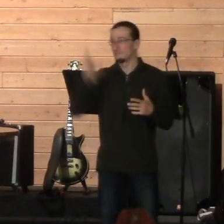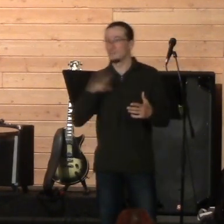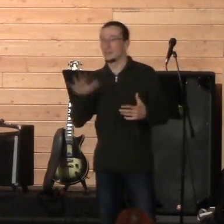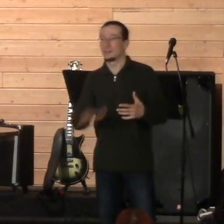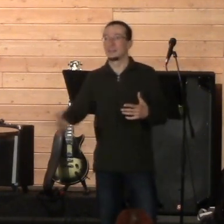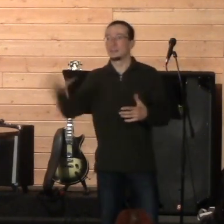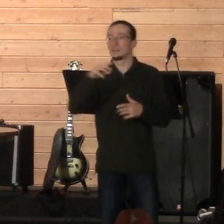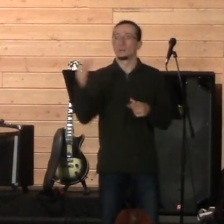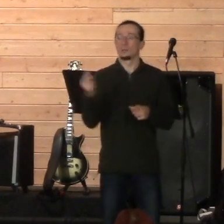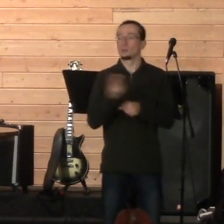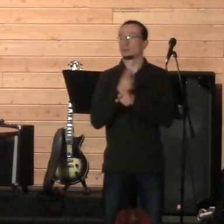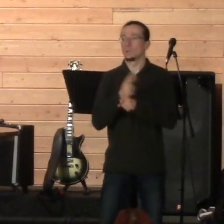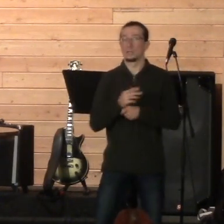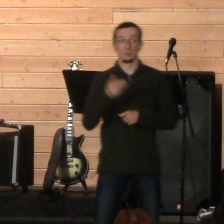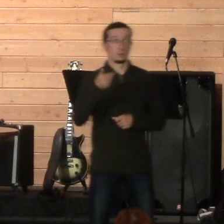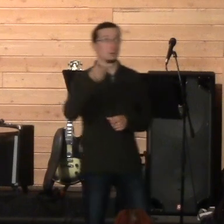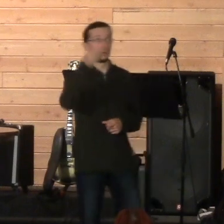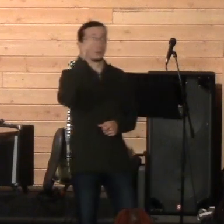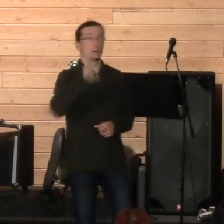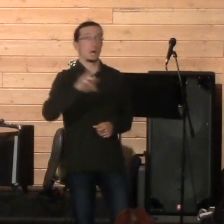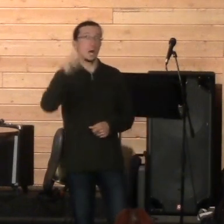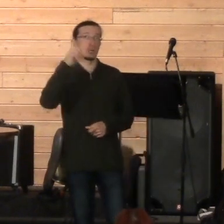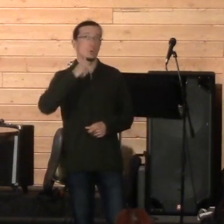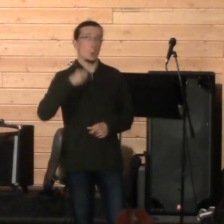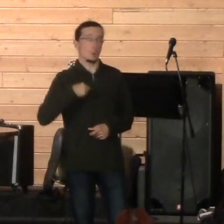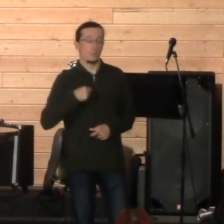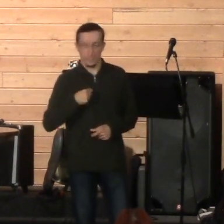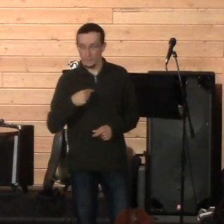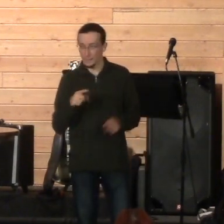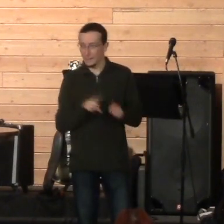are using the God told me card as more of a pickup line than